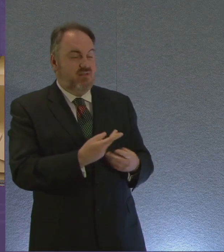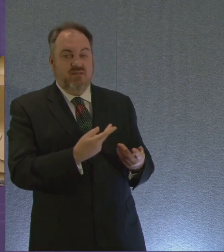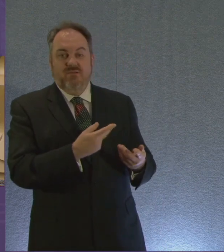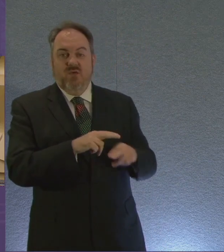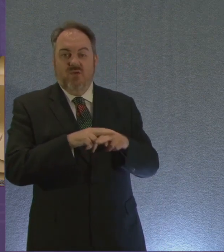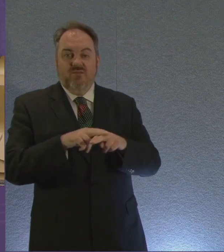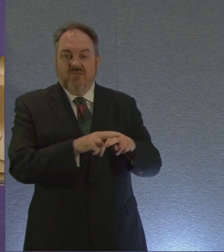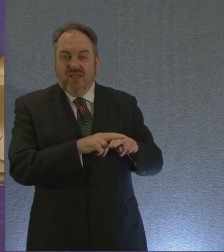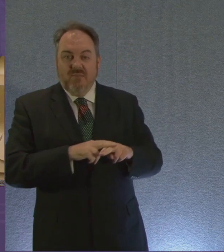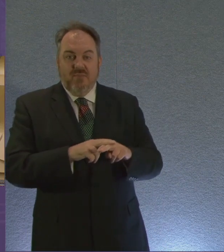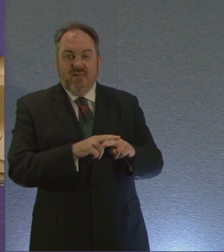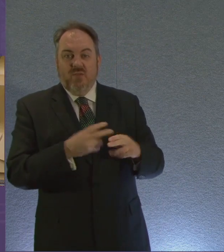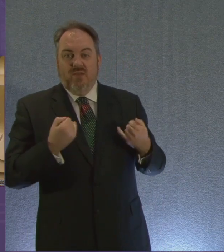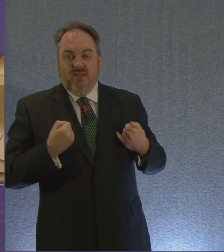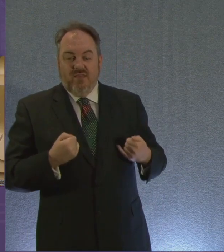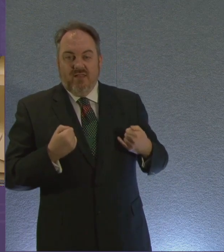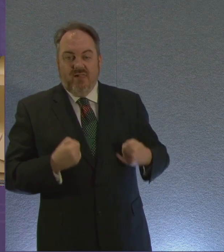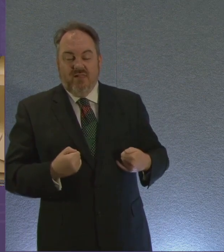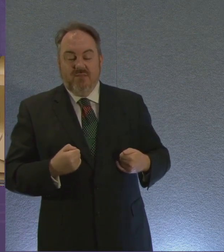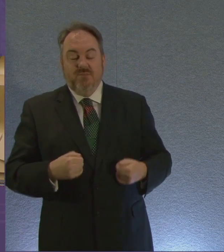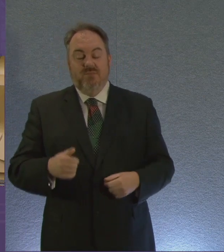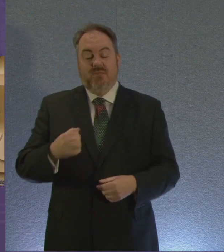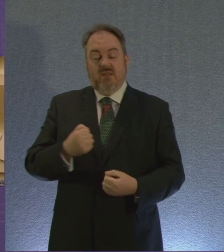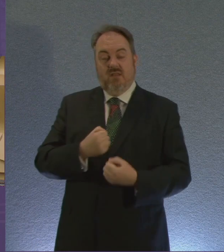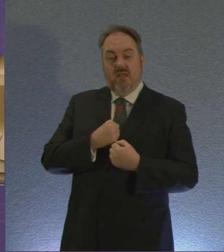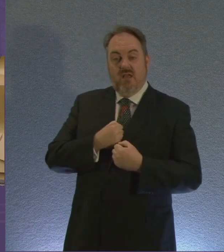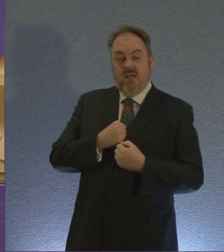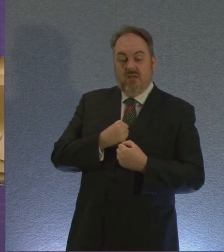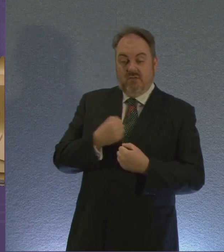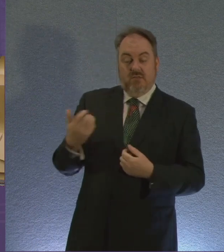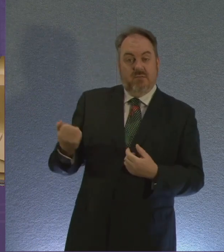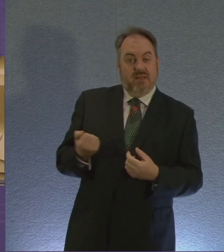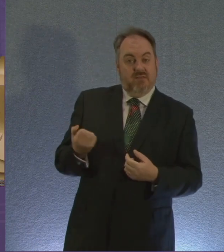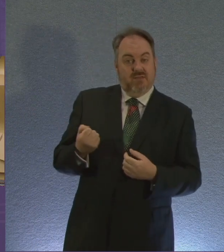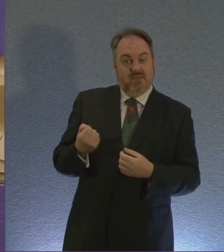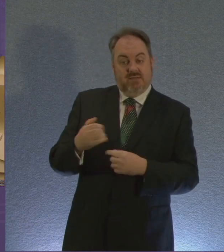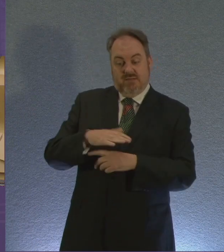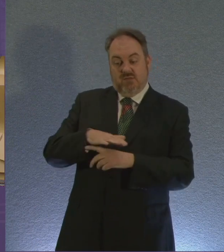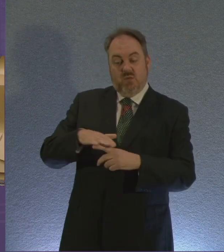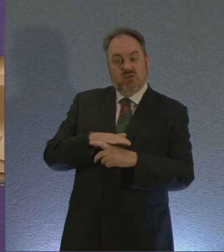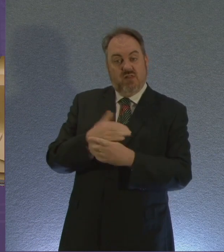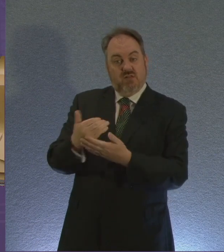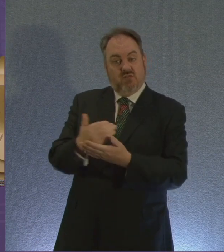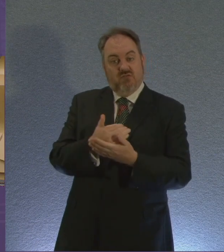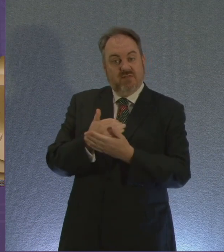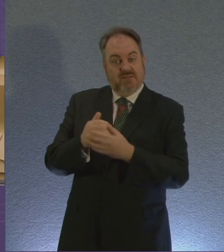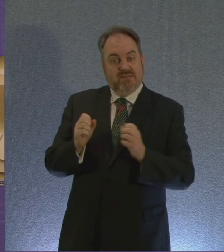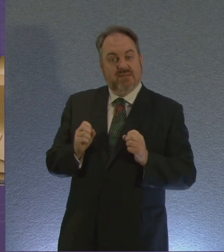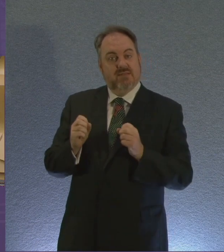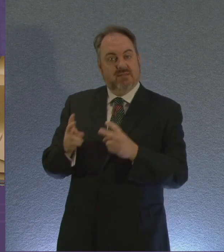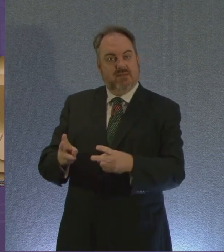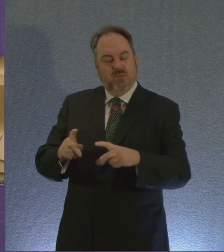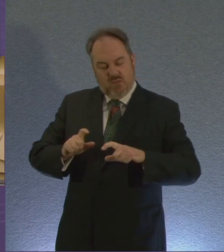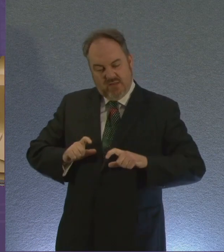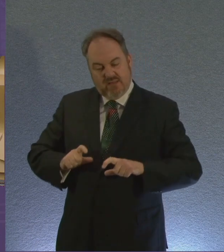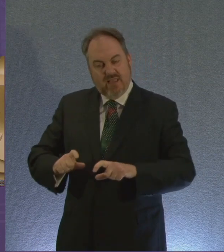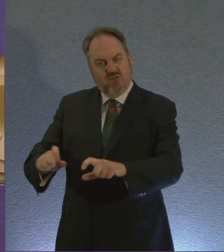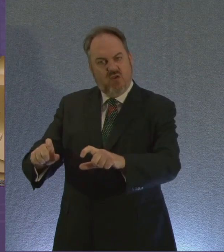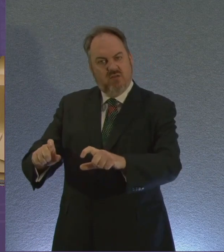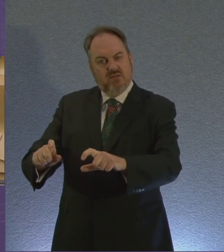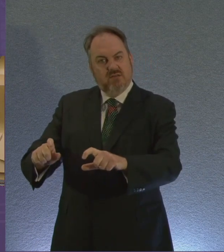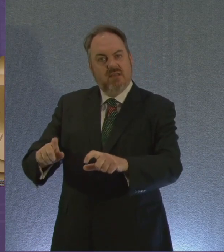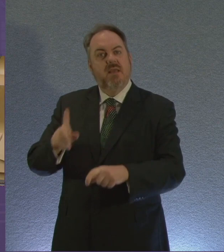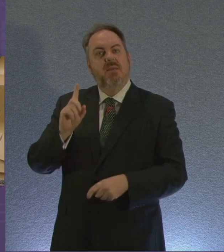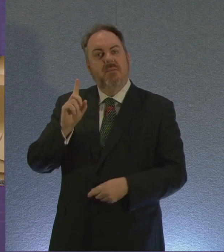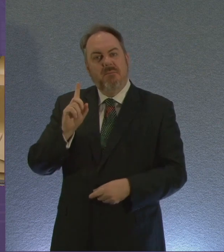for the staff working on the Social Security programme in the Scottish Government and Social Security Scotland. Business as usual is not